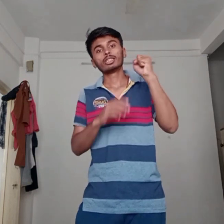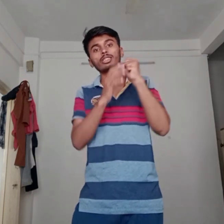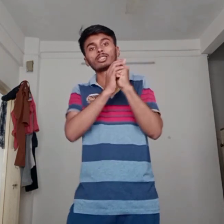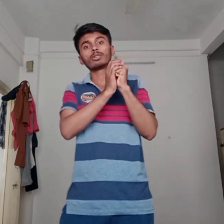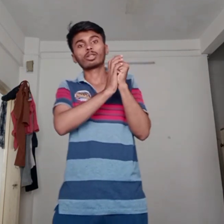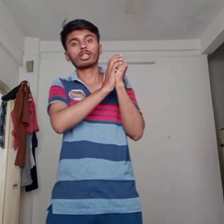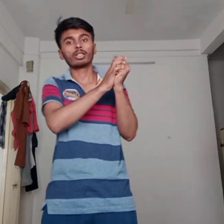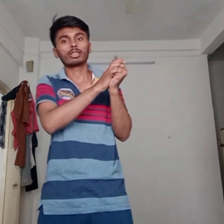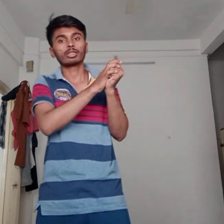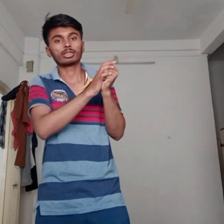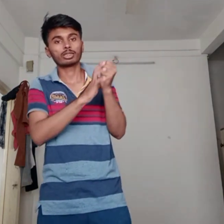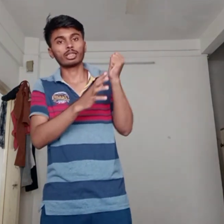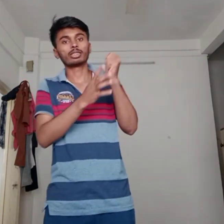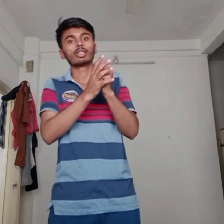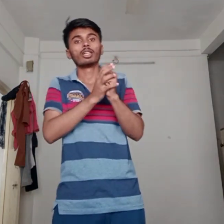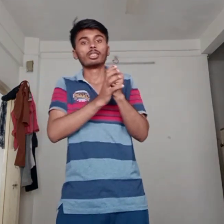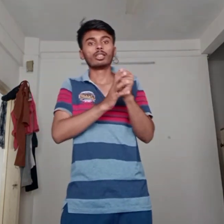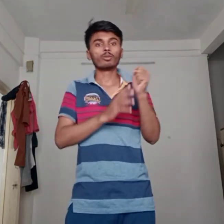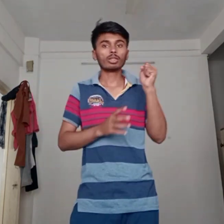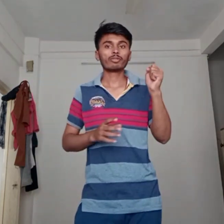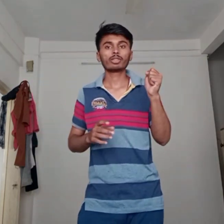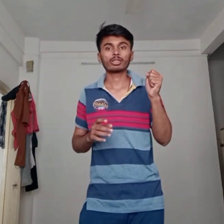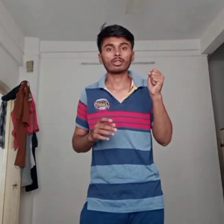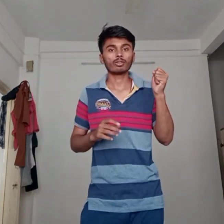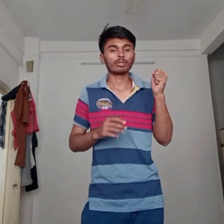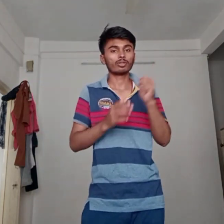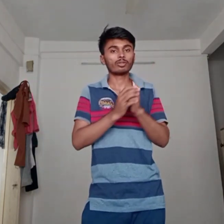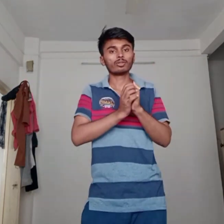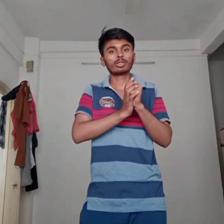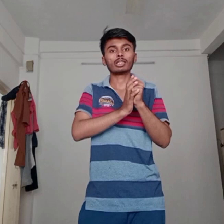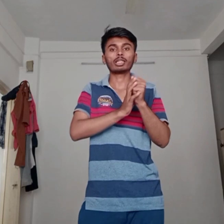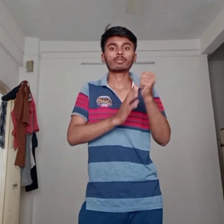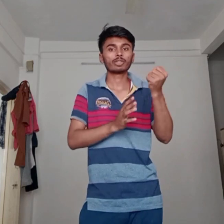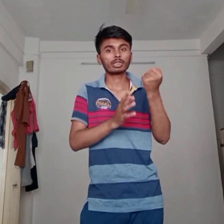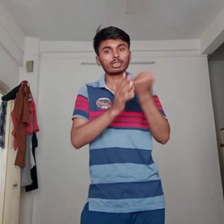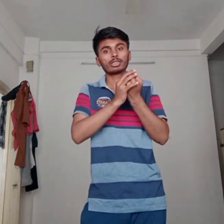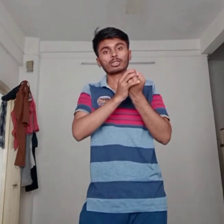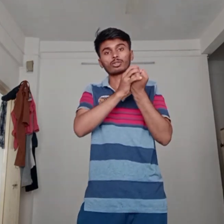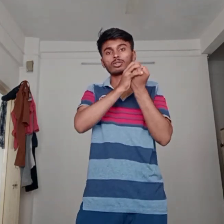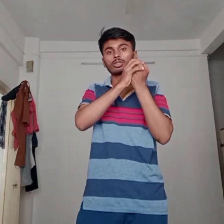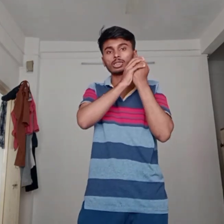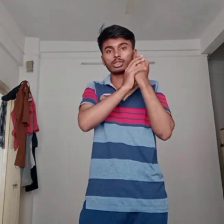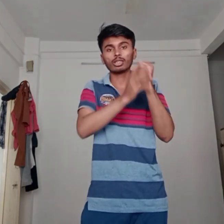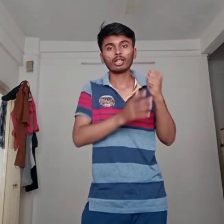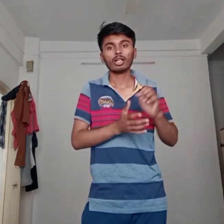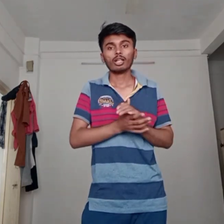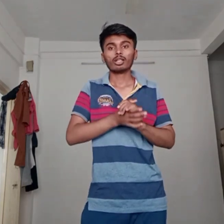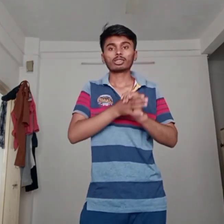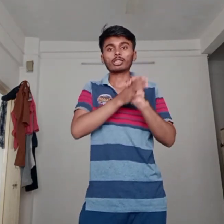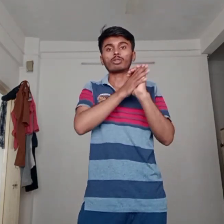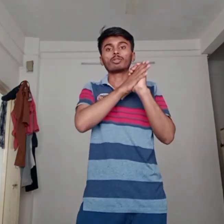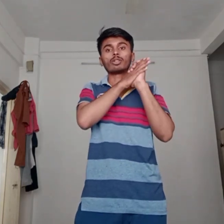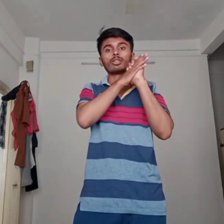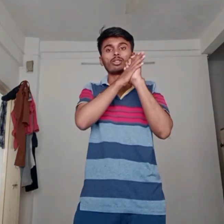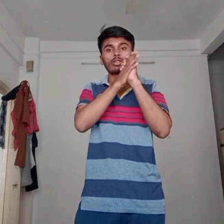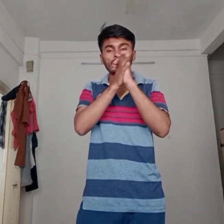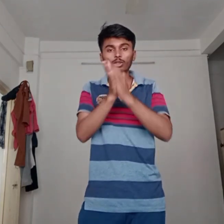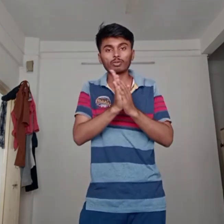is your heart size. One fist or one hand fist. So this is the size of the